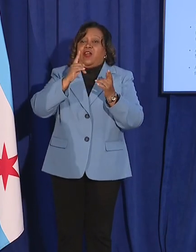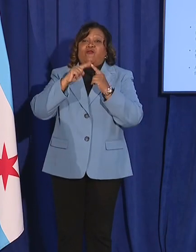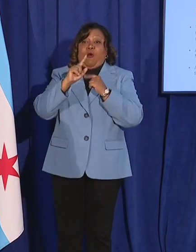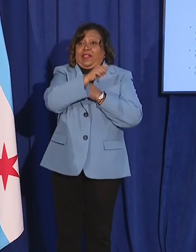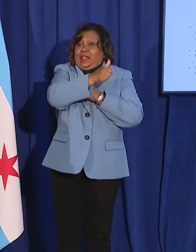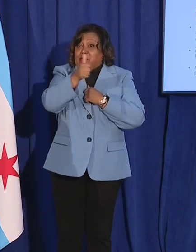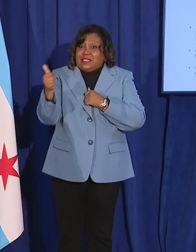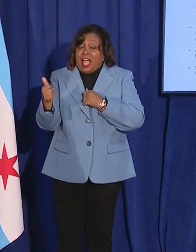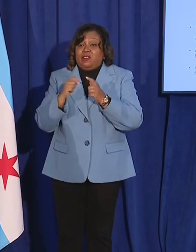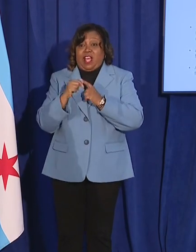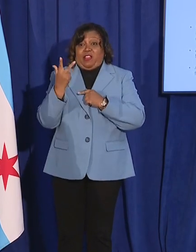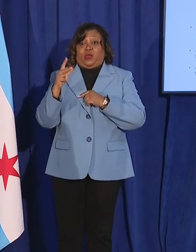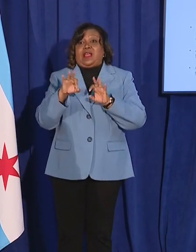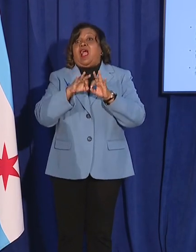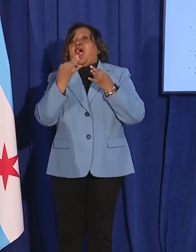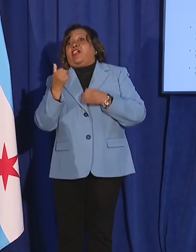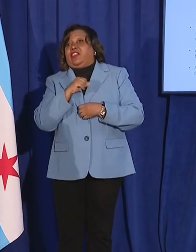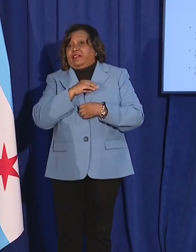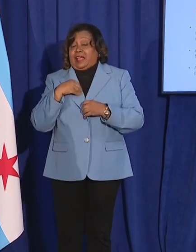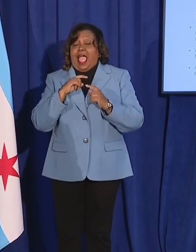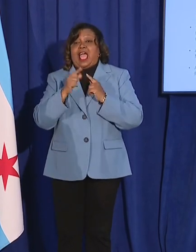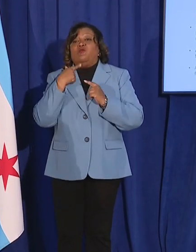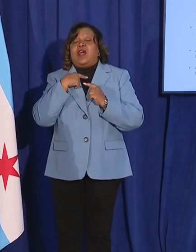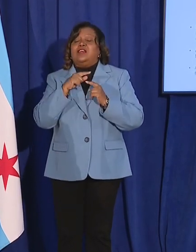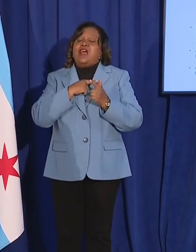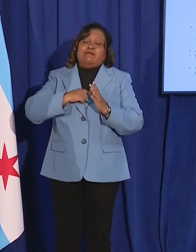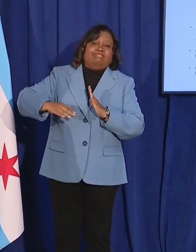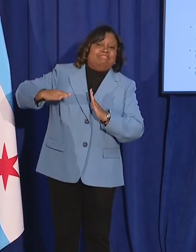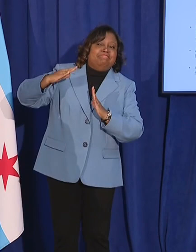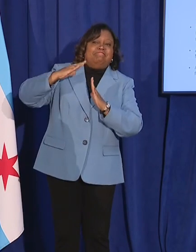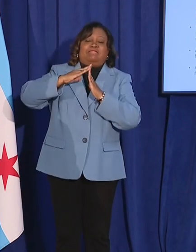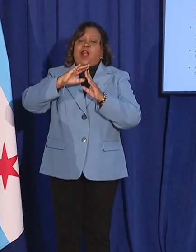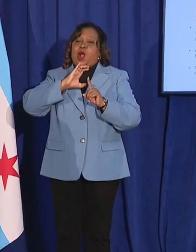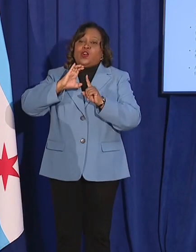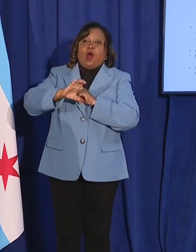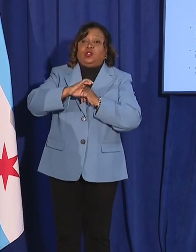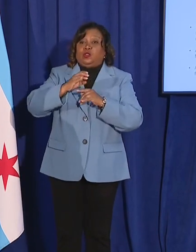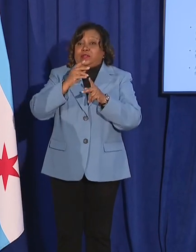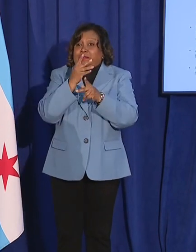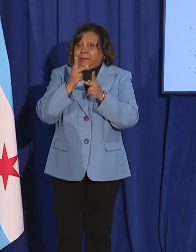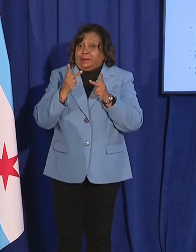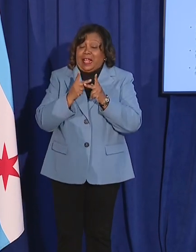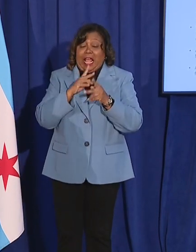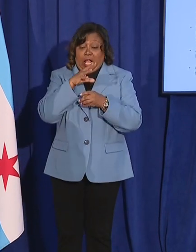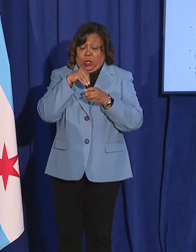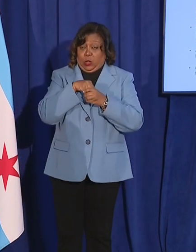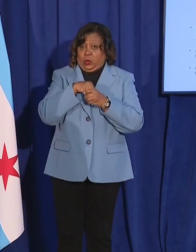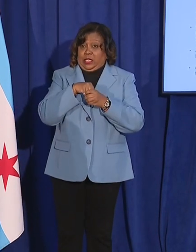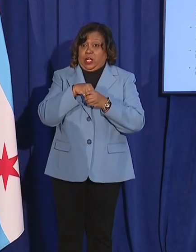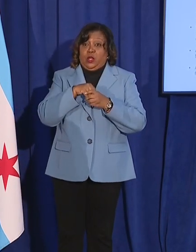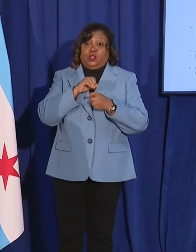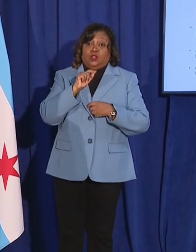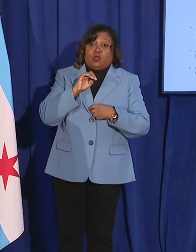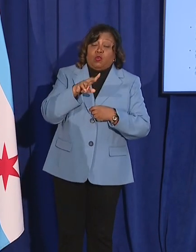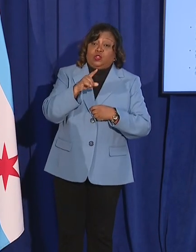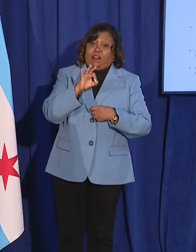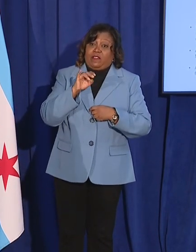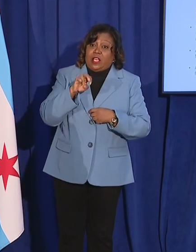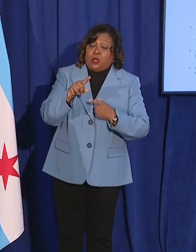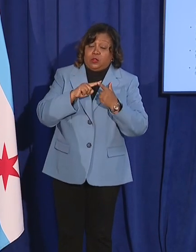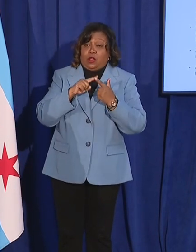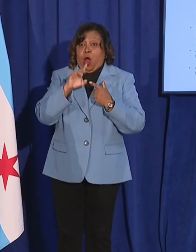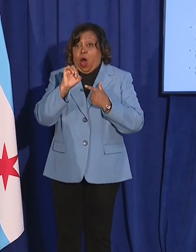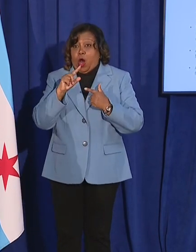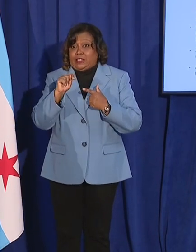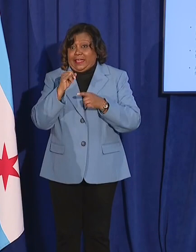for themselves and 3 others at one of our renowned cultural institutions, including Soldier Field, the Art